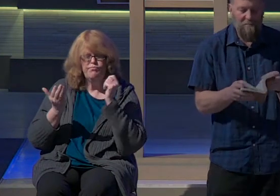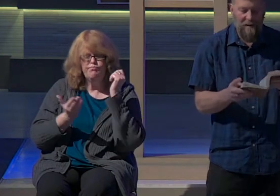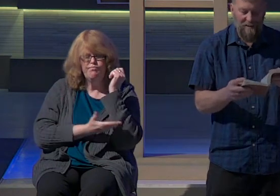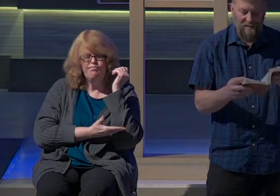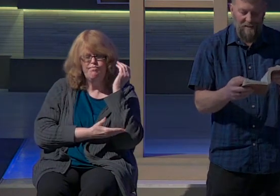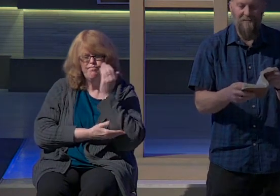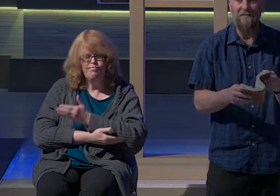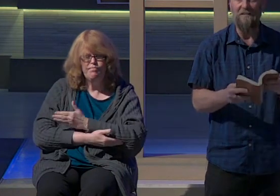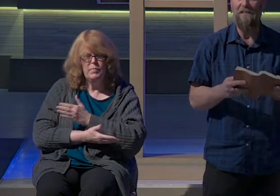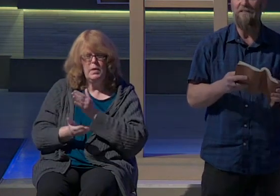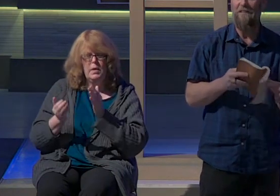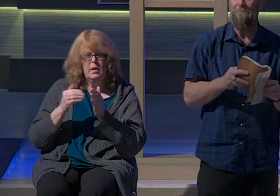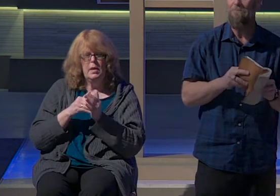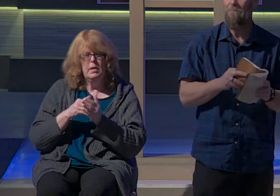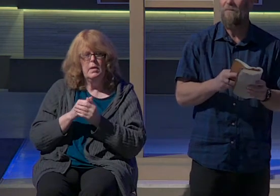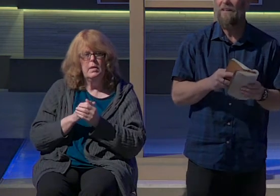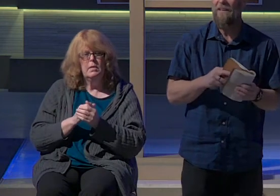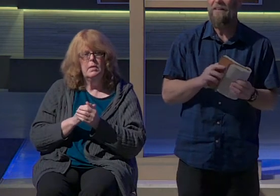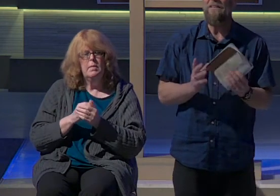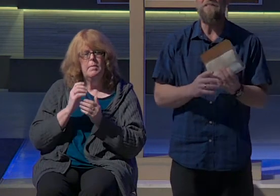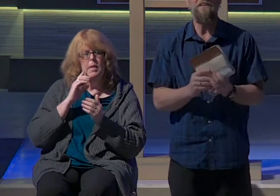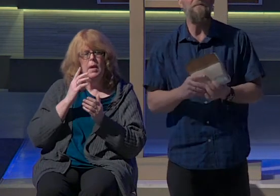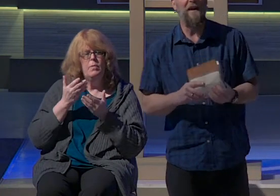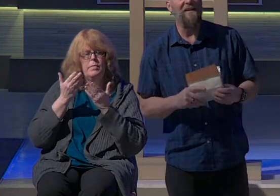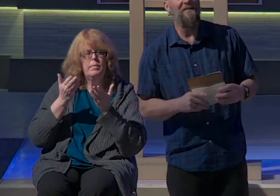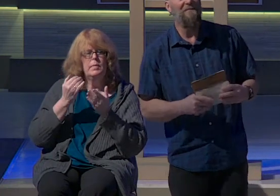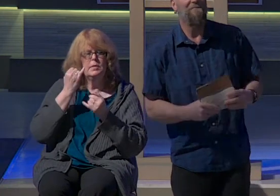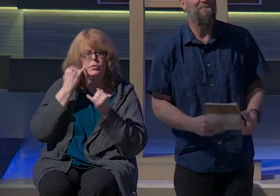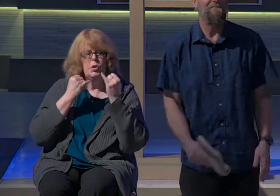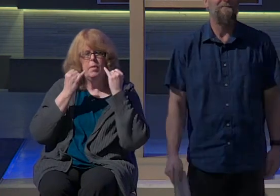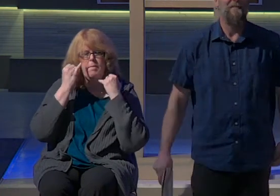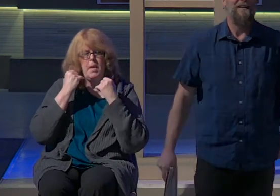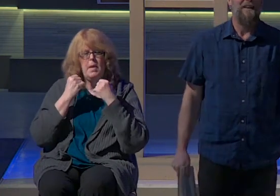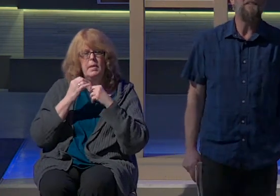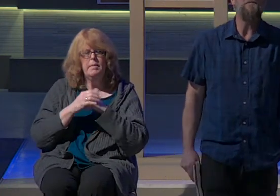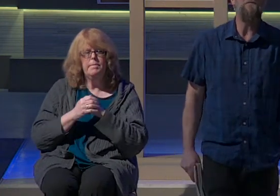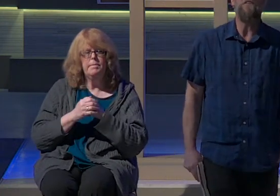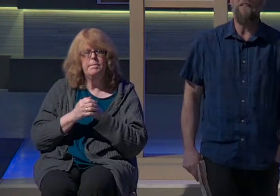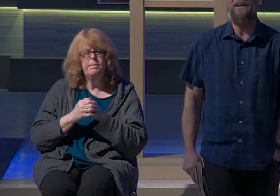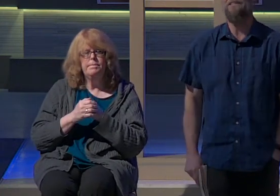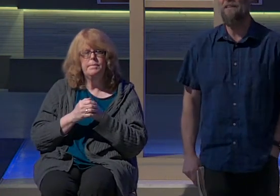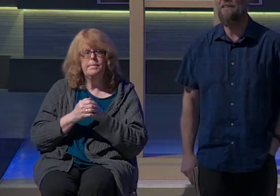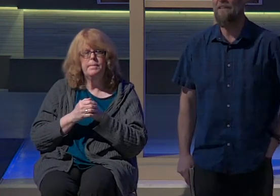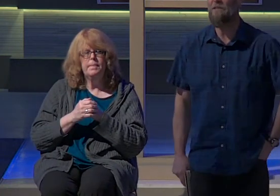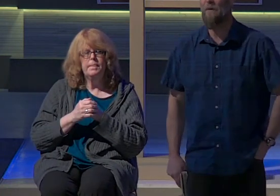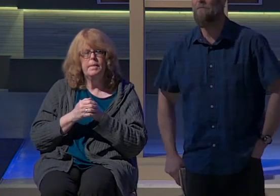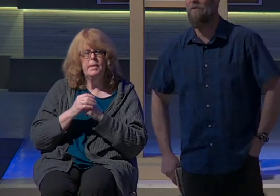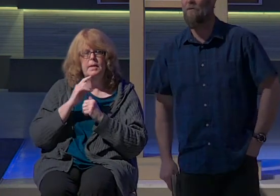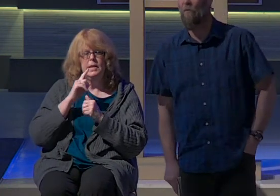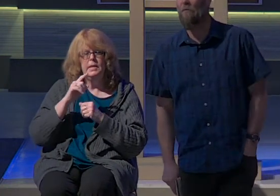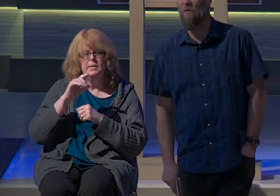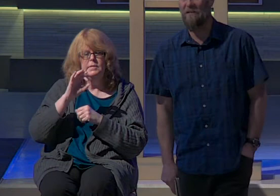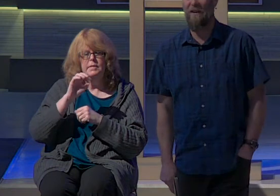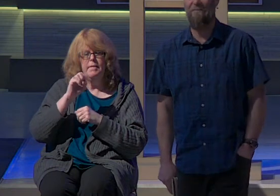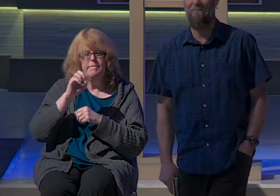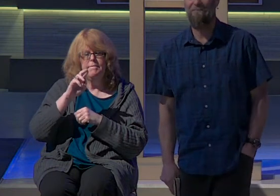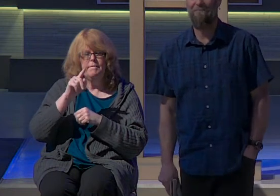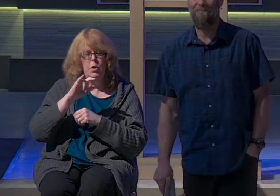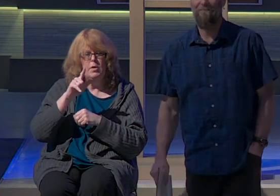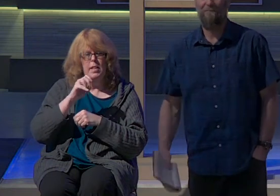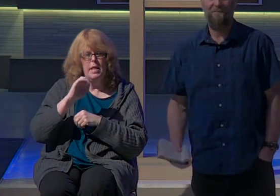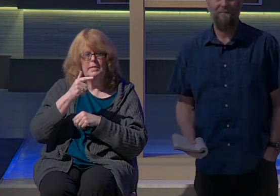Let me just make the gentle suggestion that Jeremiah is fertilizing these people one more